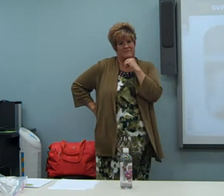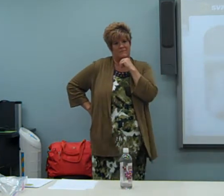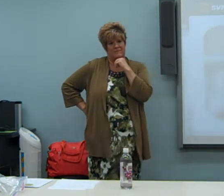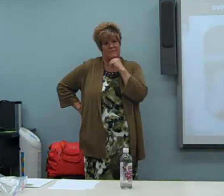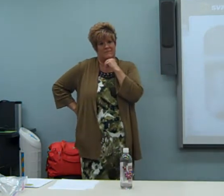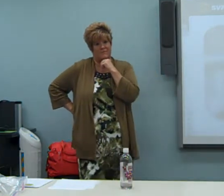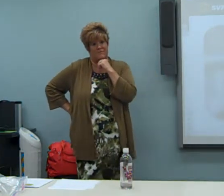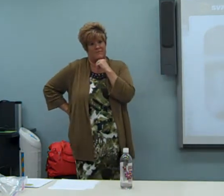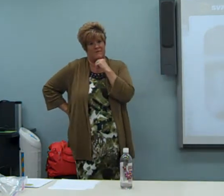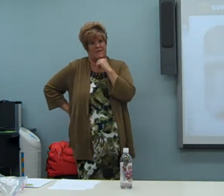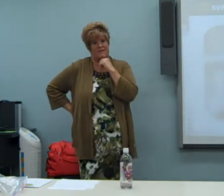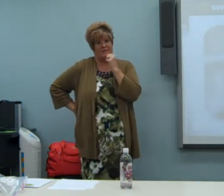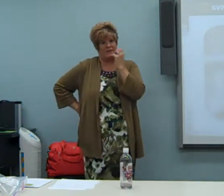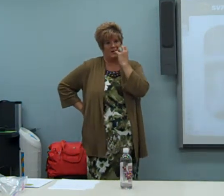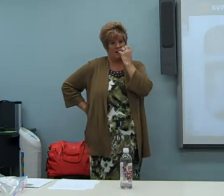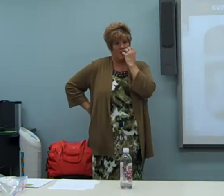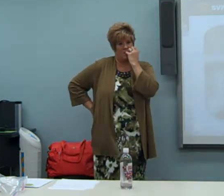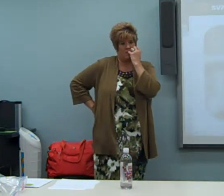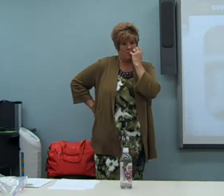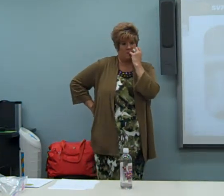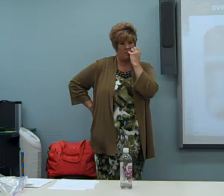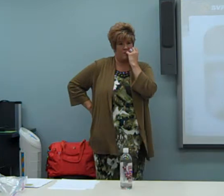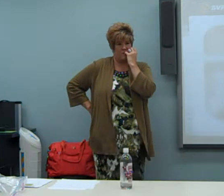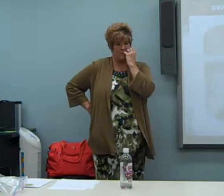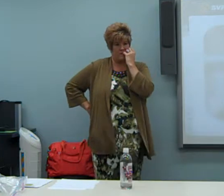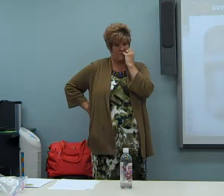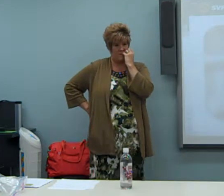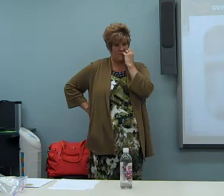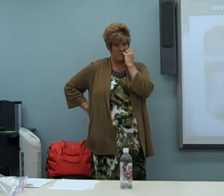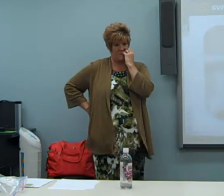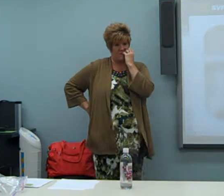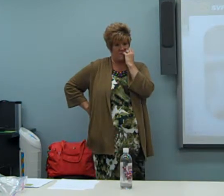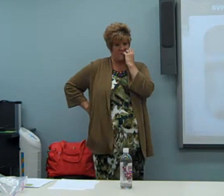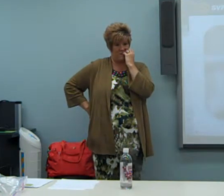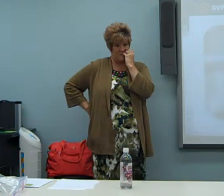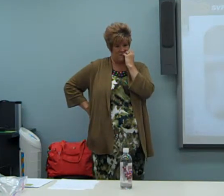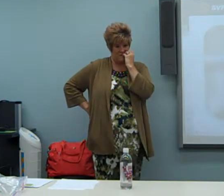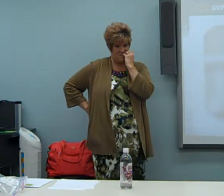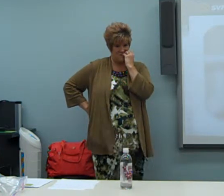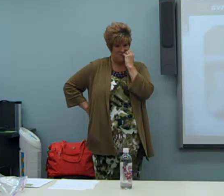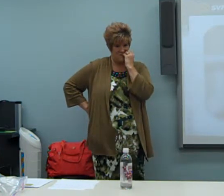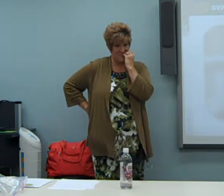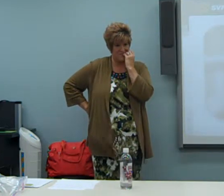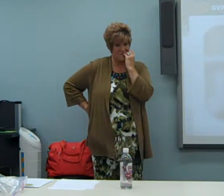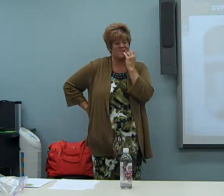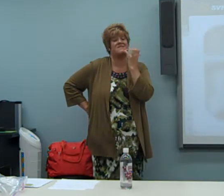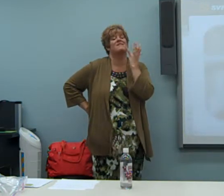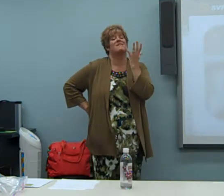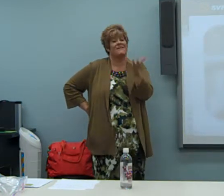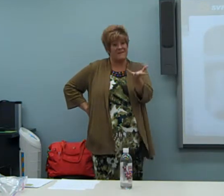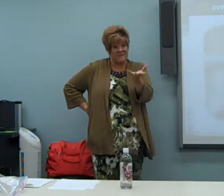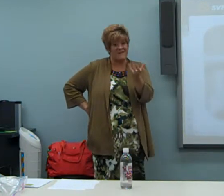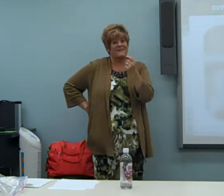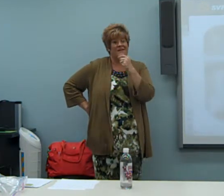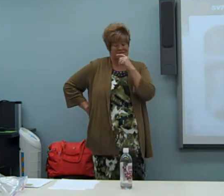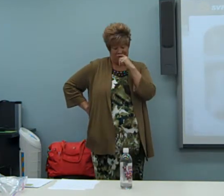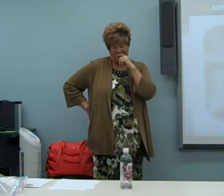You know, for like your example with the class that you will never forget. When someone comes up on the phone and they're saying sister, who the fuck